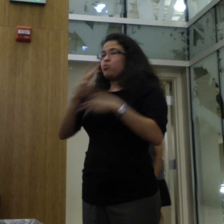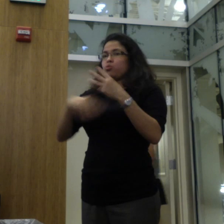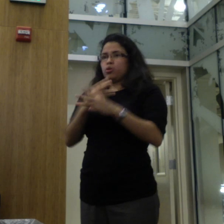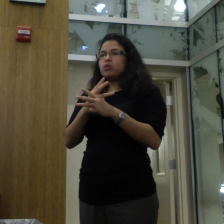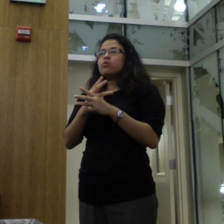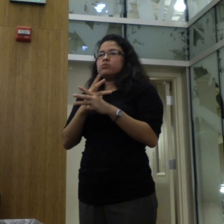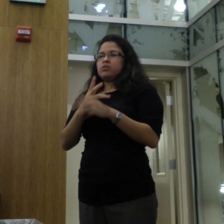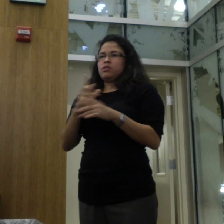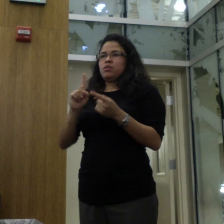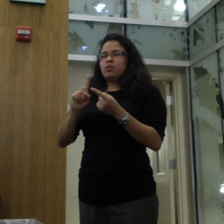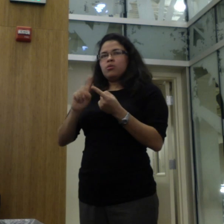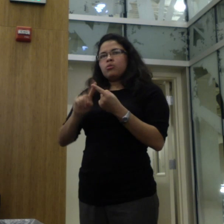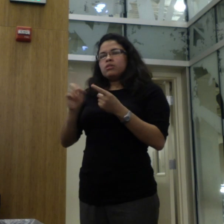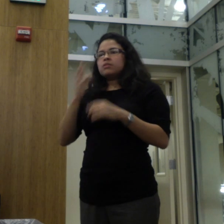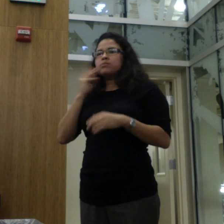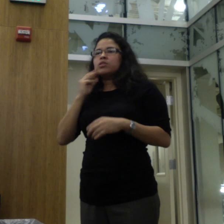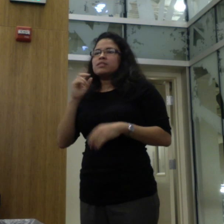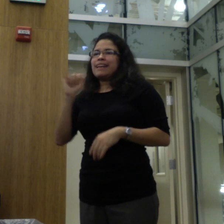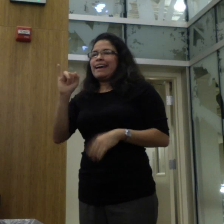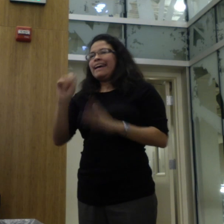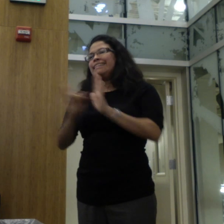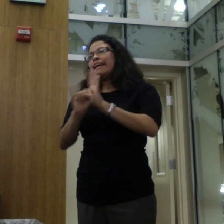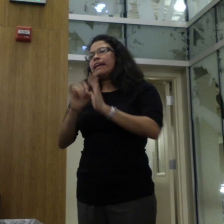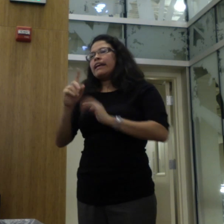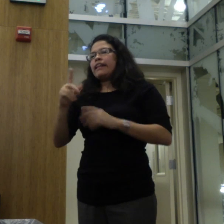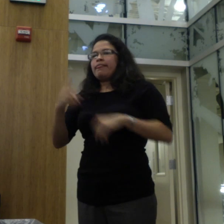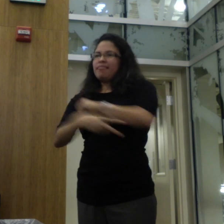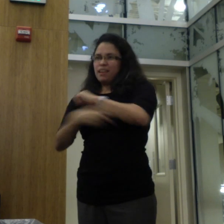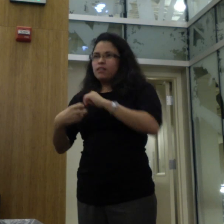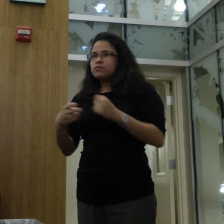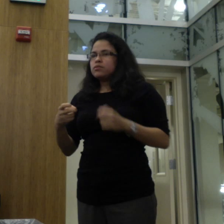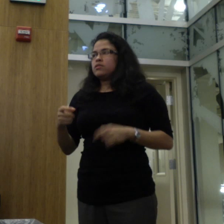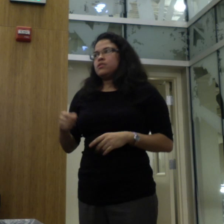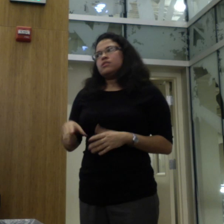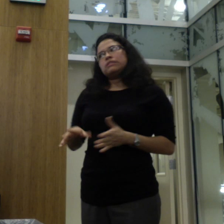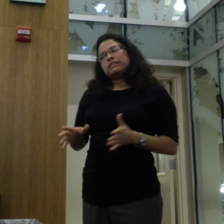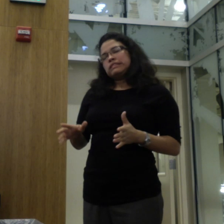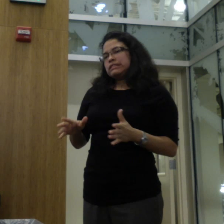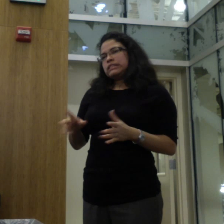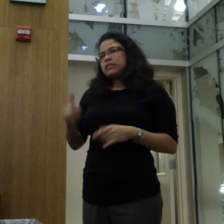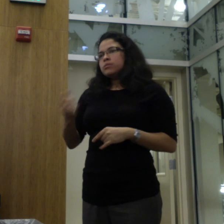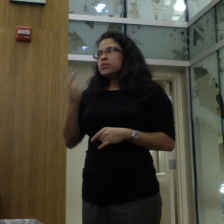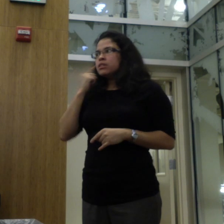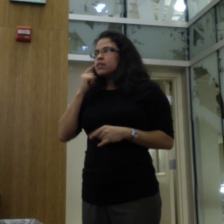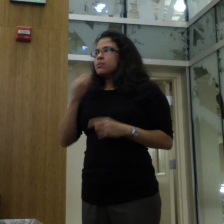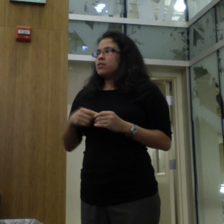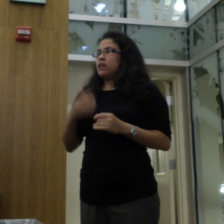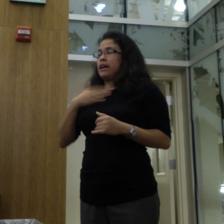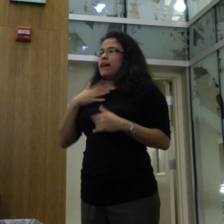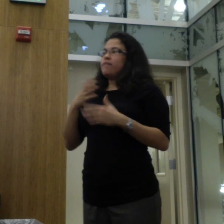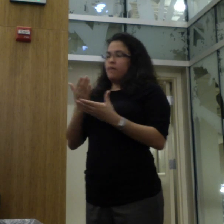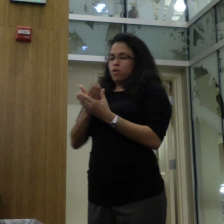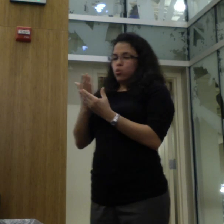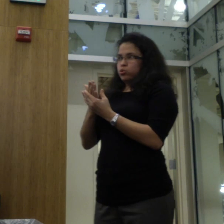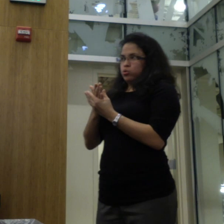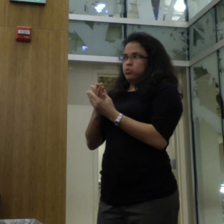document, it just is worth its weight in gold. I have a little file folder that is just really